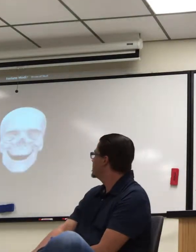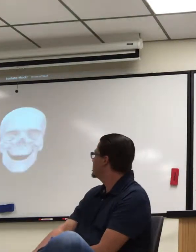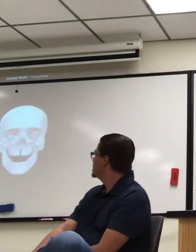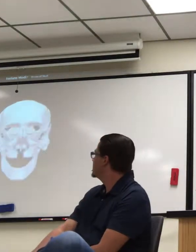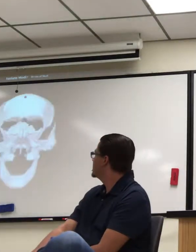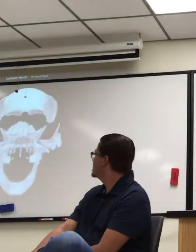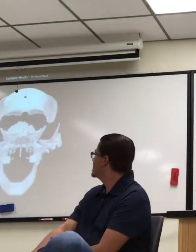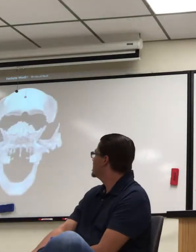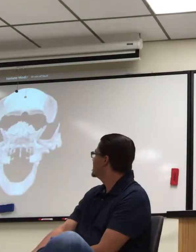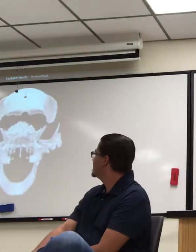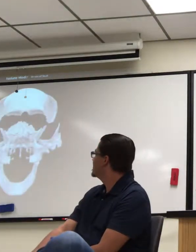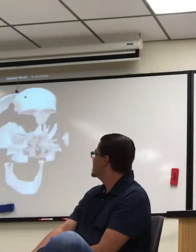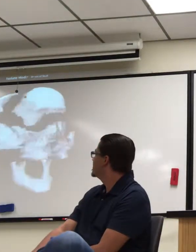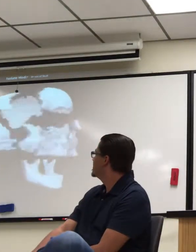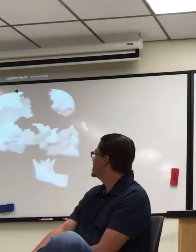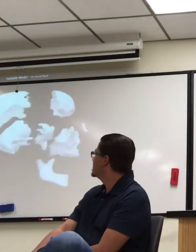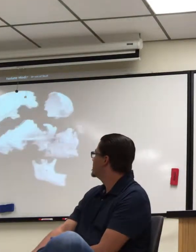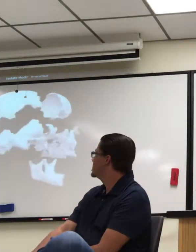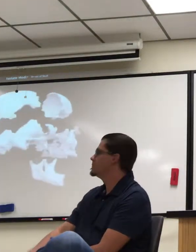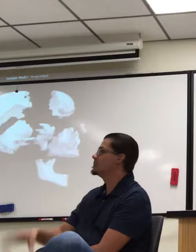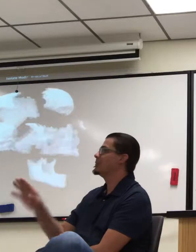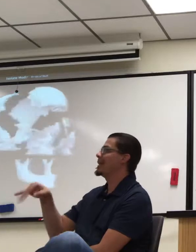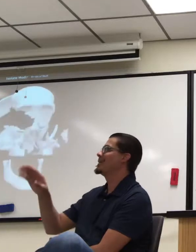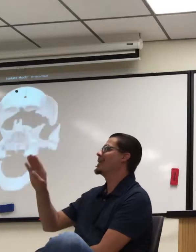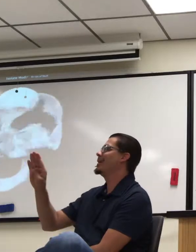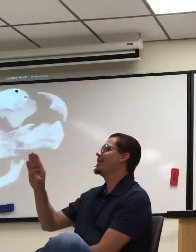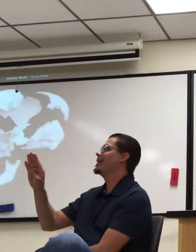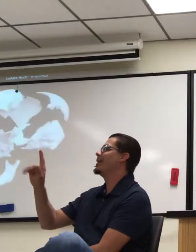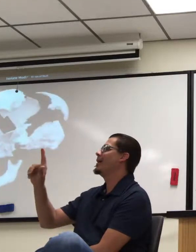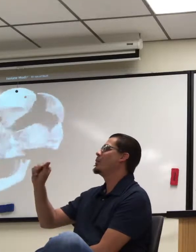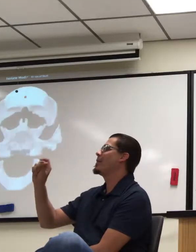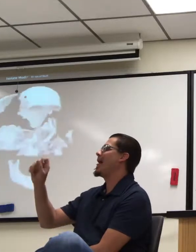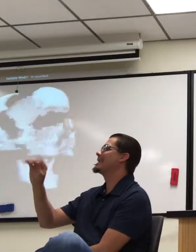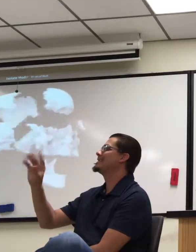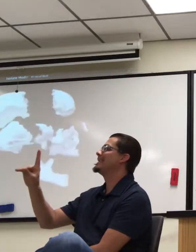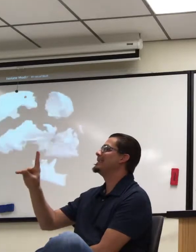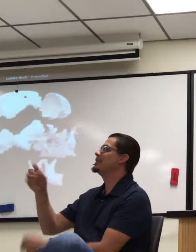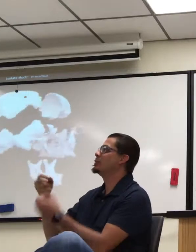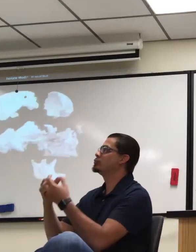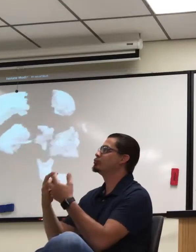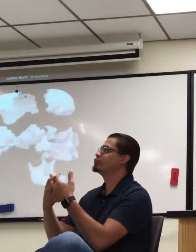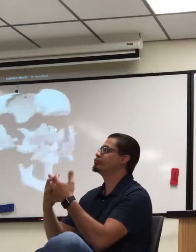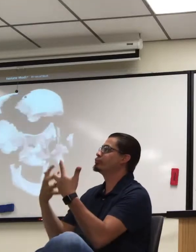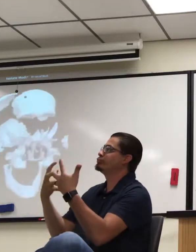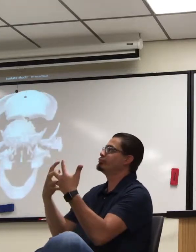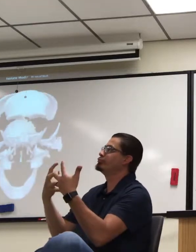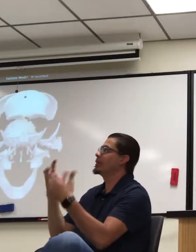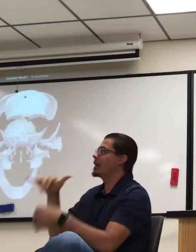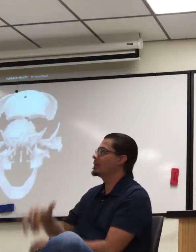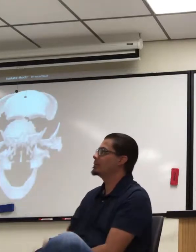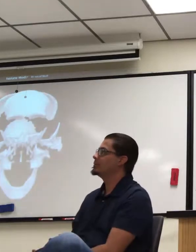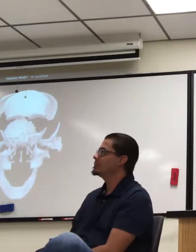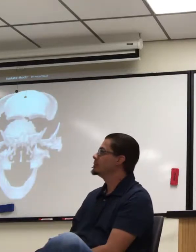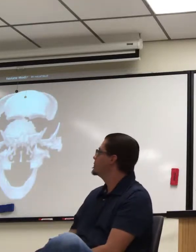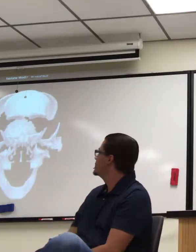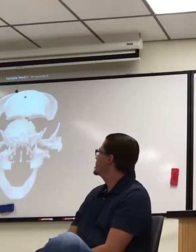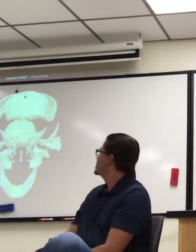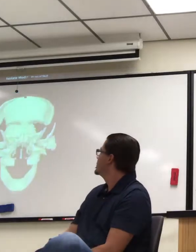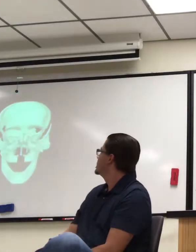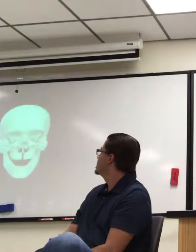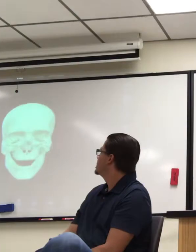explode. There's a blasted skull. Okay, you got all the skull bones there.